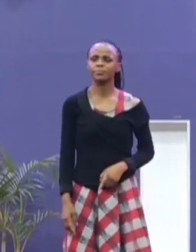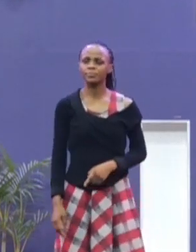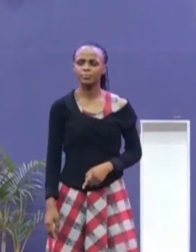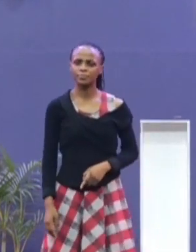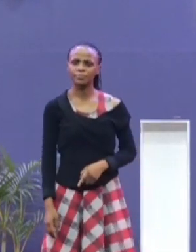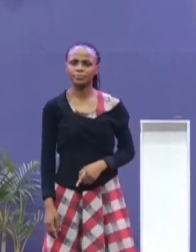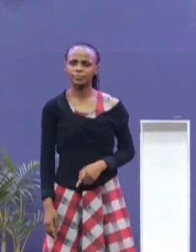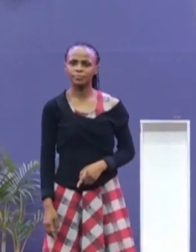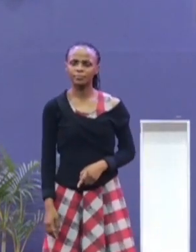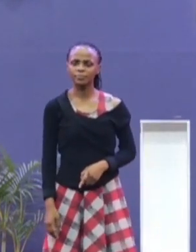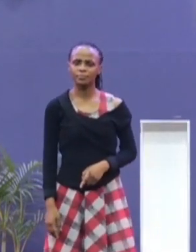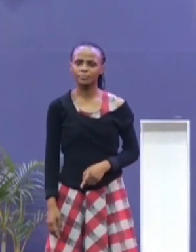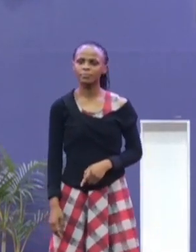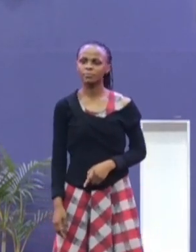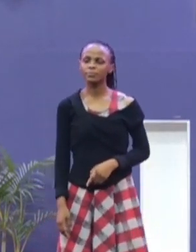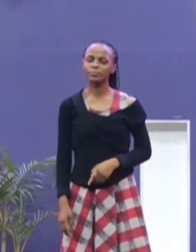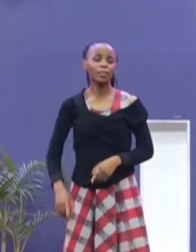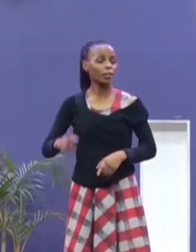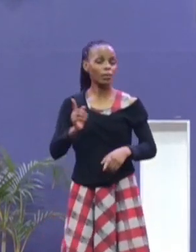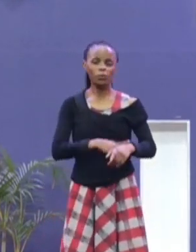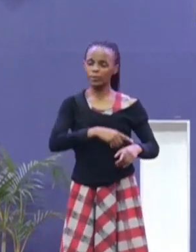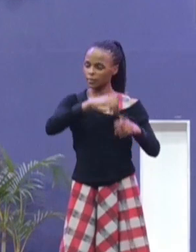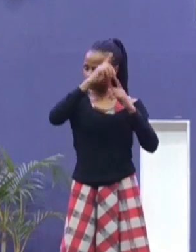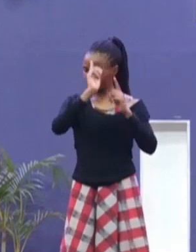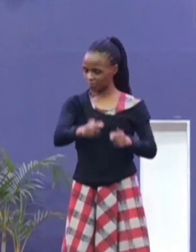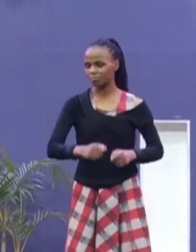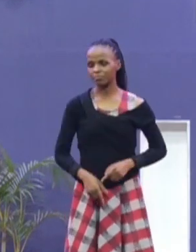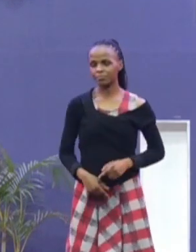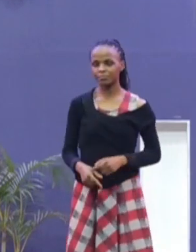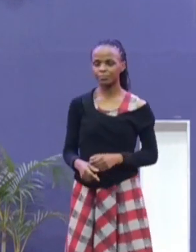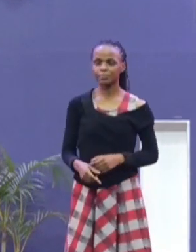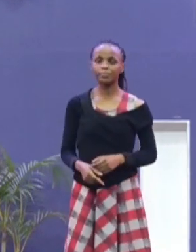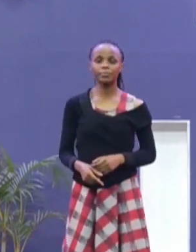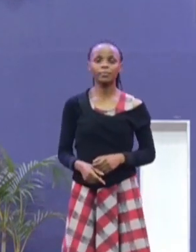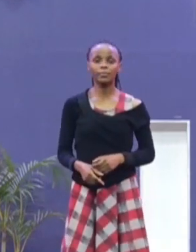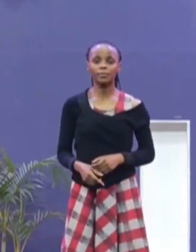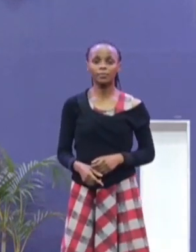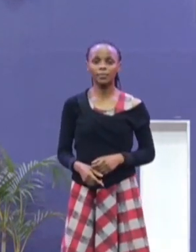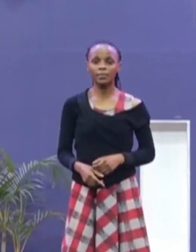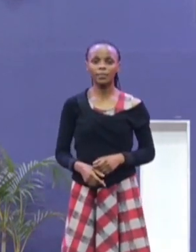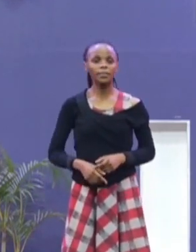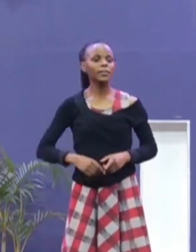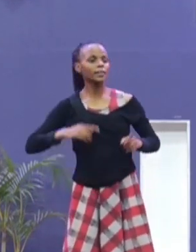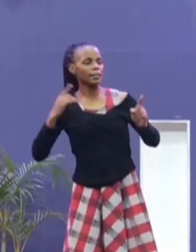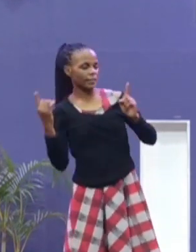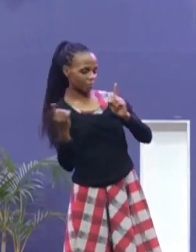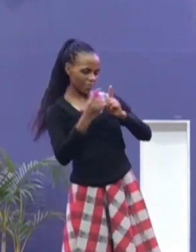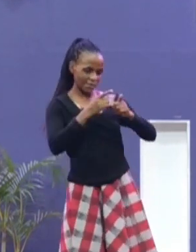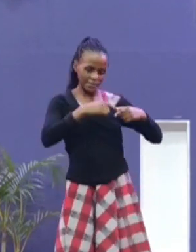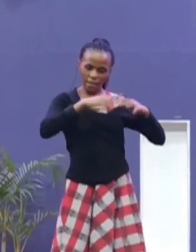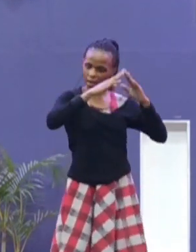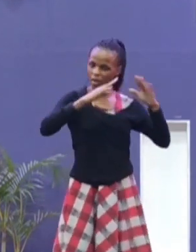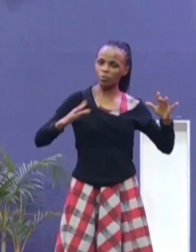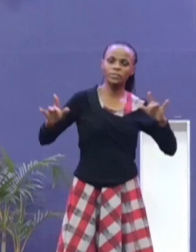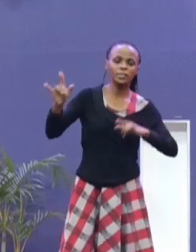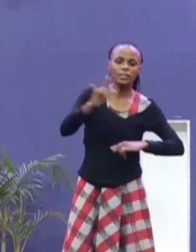munanunulibwa. When it arrives, bwebwajja, it finds the house swept clean.